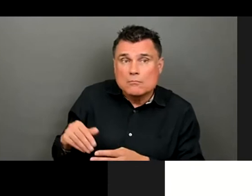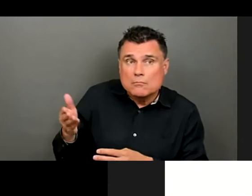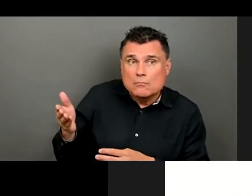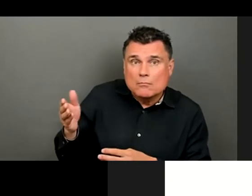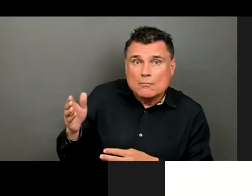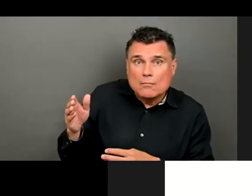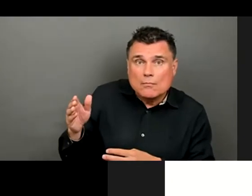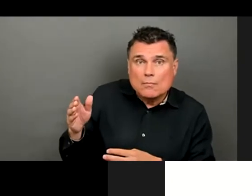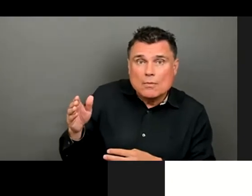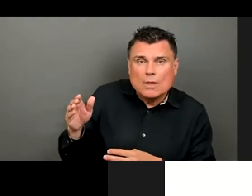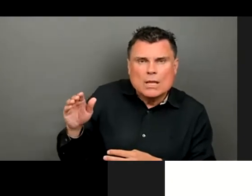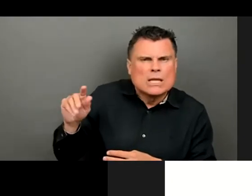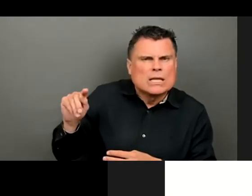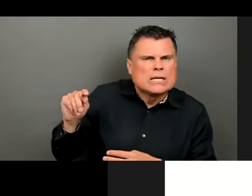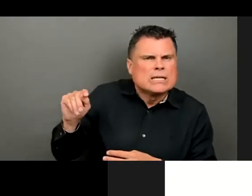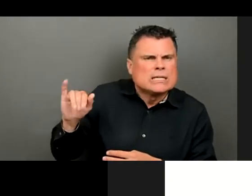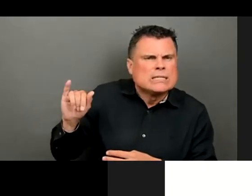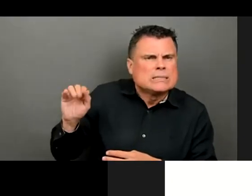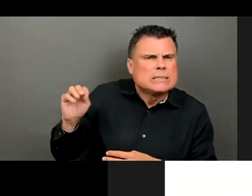us.